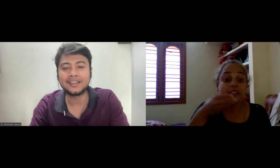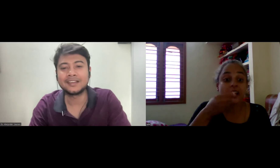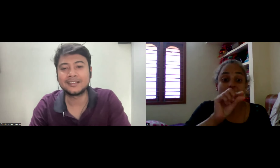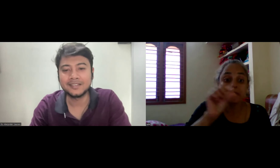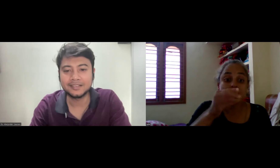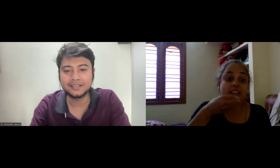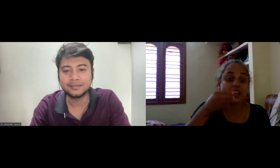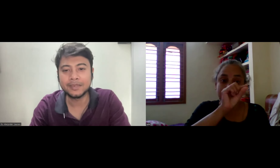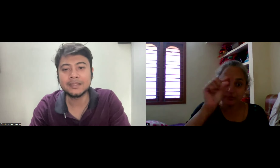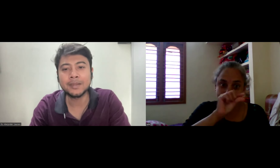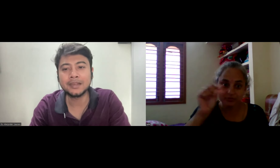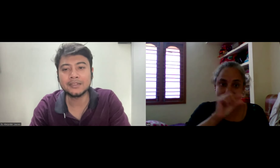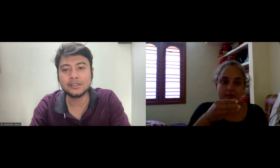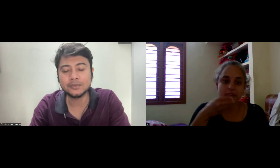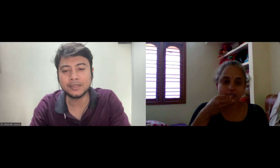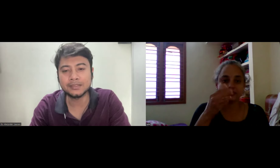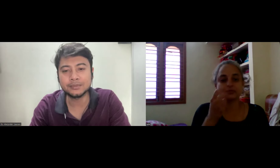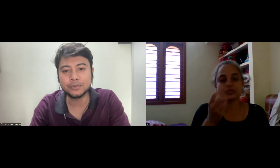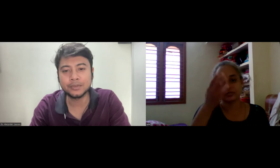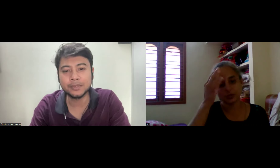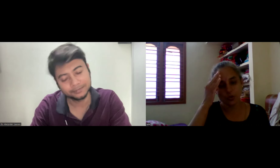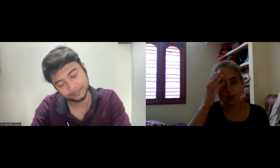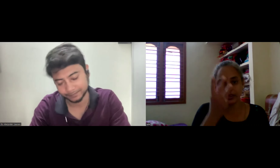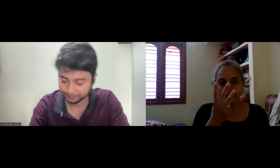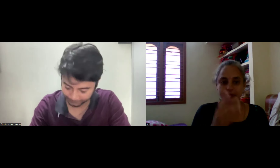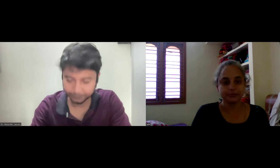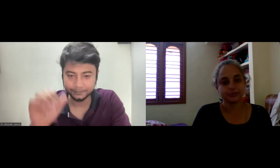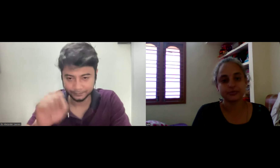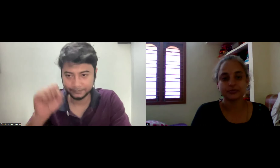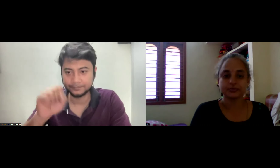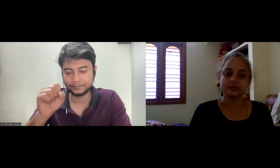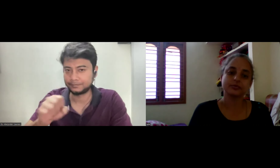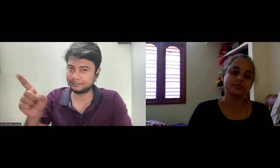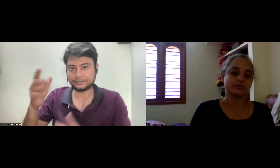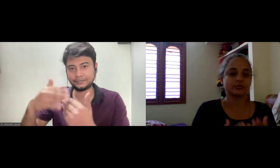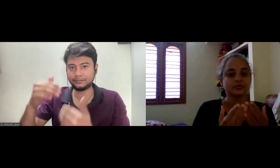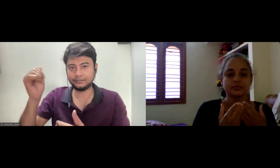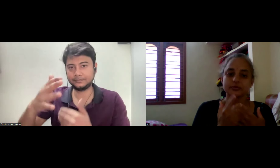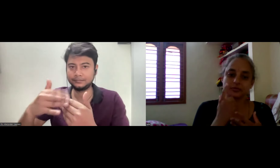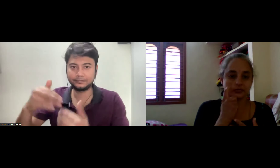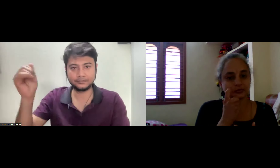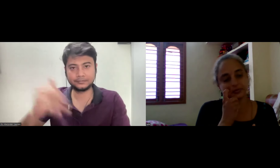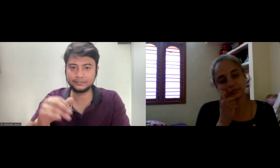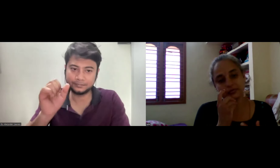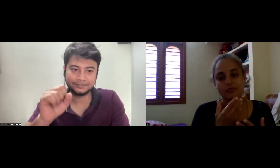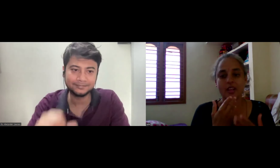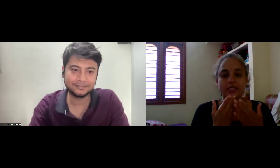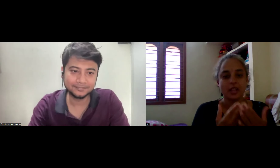Okay, Hare Krishna Mataji. Okay, Please, the Hare mantras Krishna. also, Mataji. Mantras I'll say.